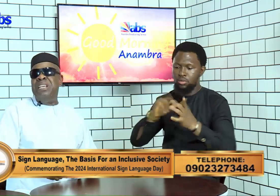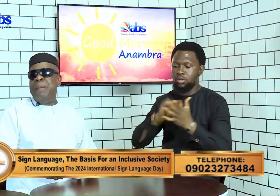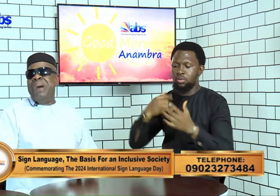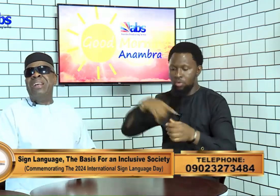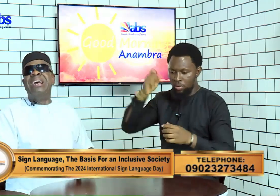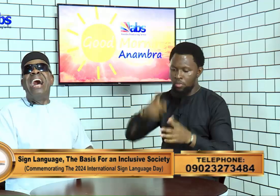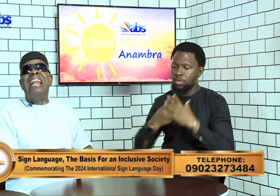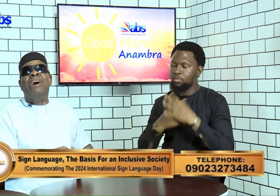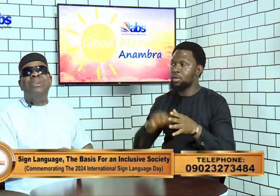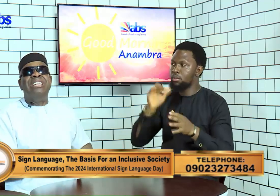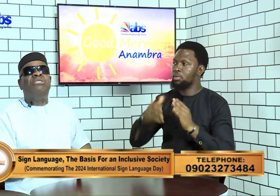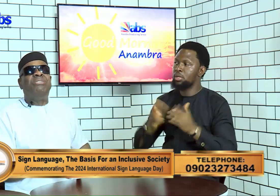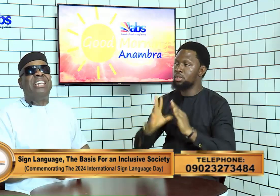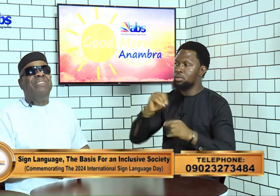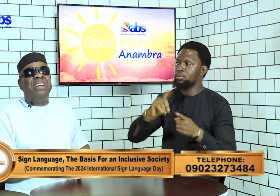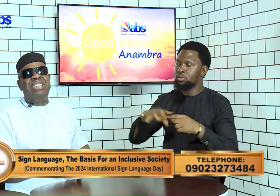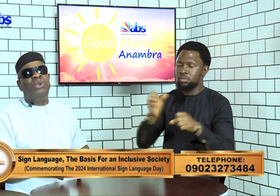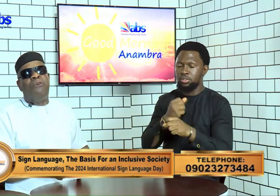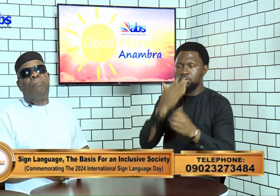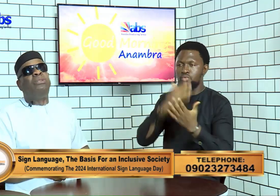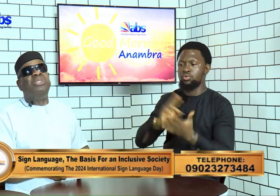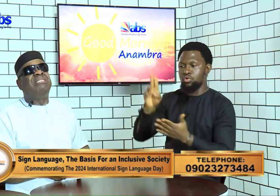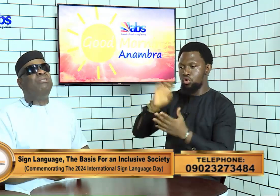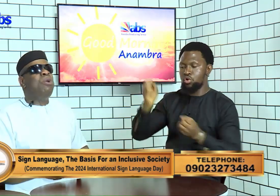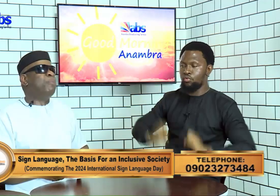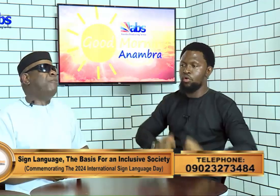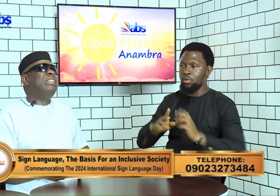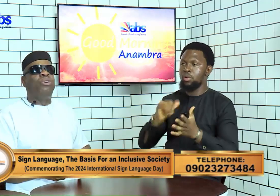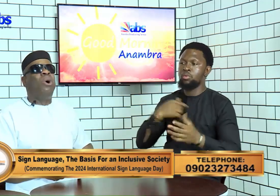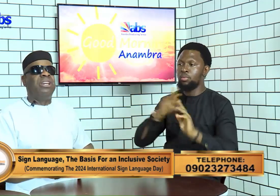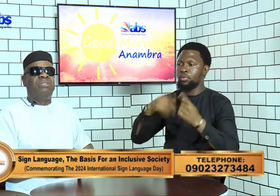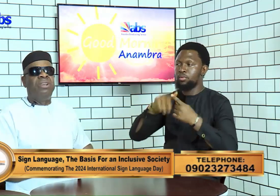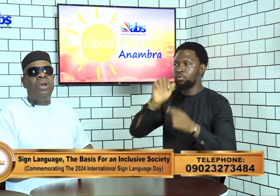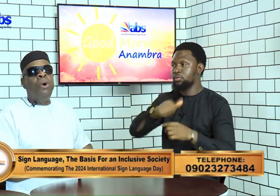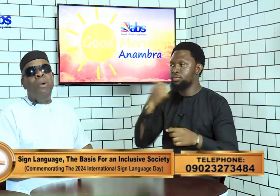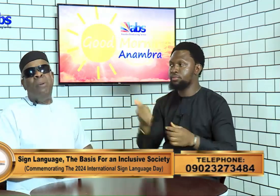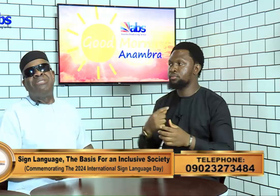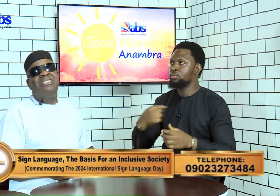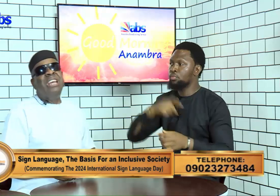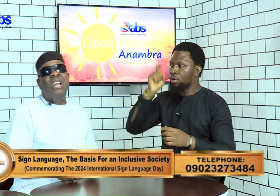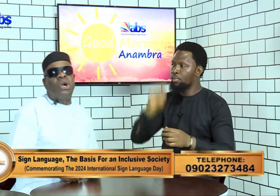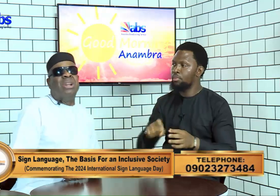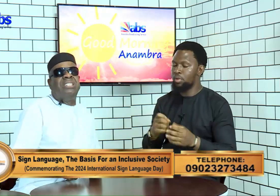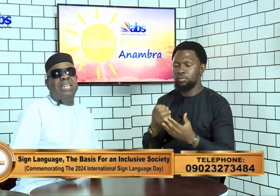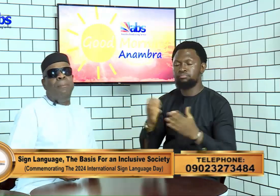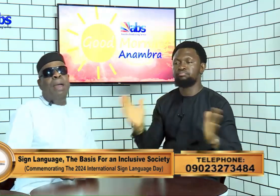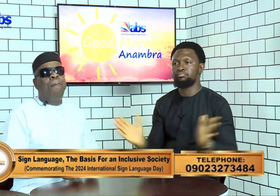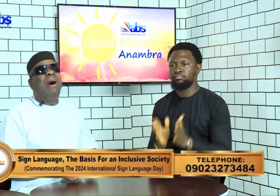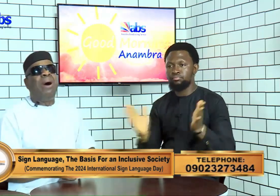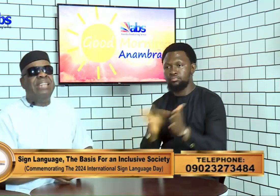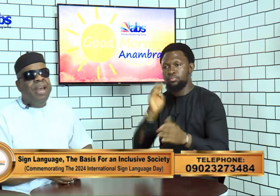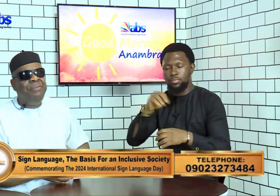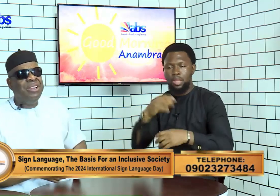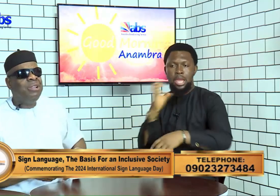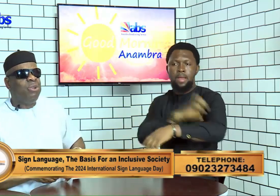must begin by allowing them to take advantage of opportunities we provide to others. We must encourage them,